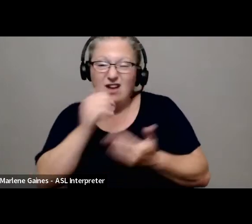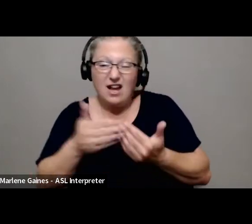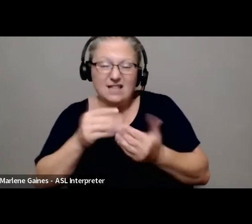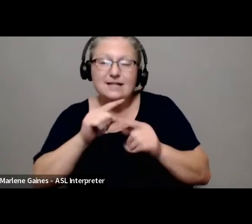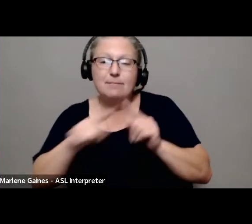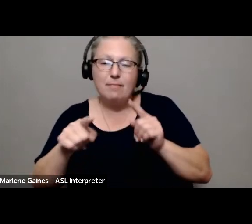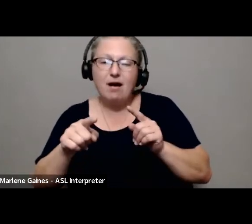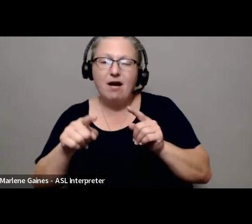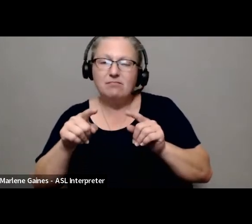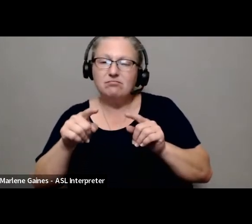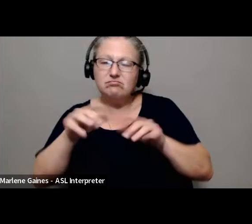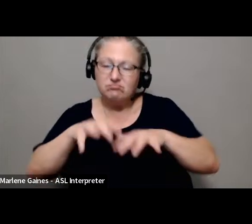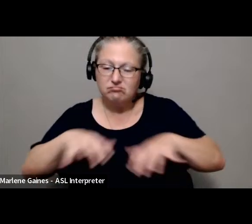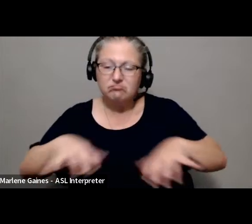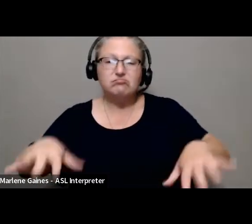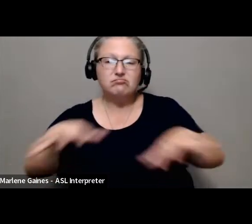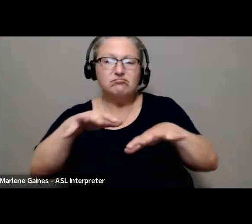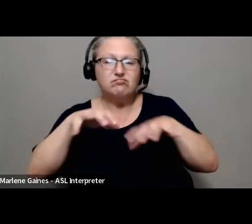village, I